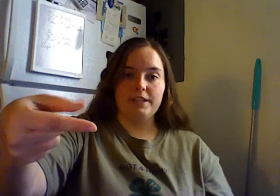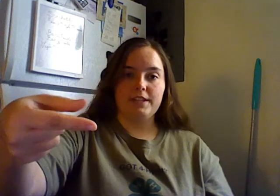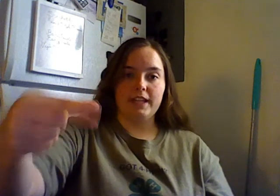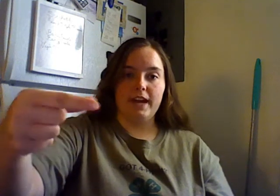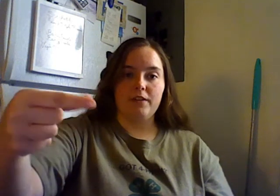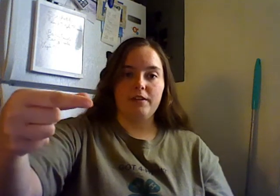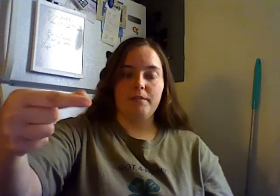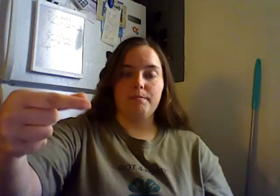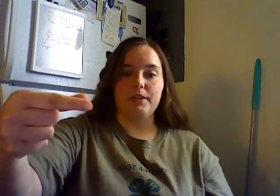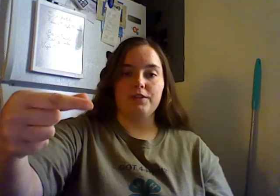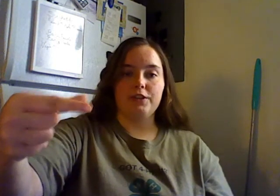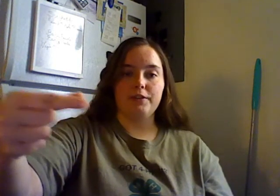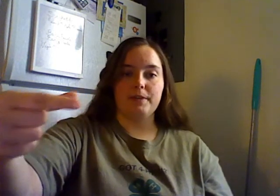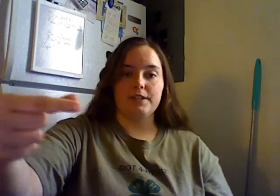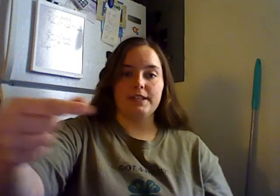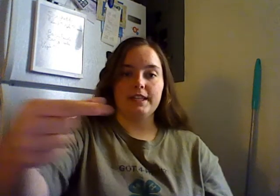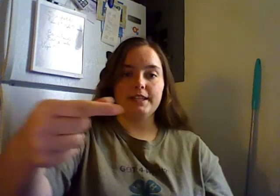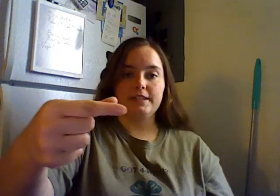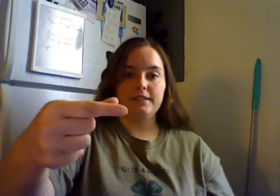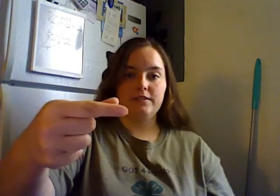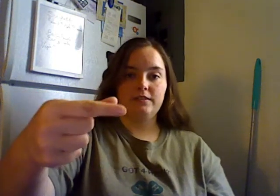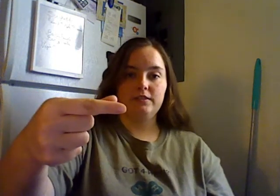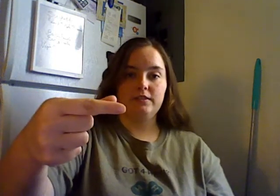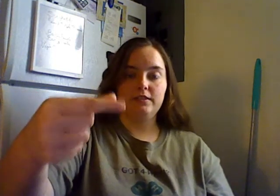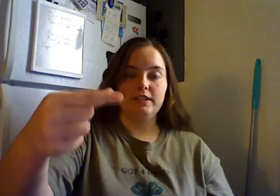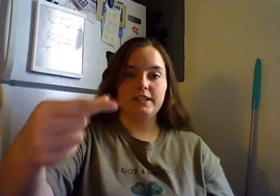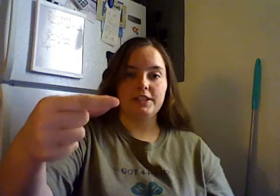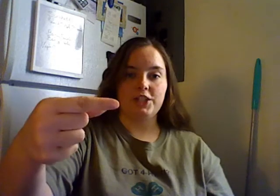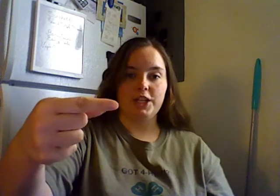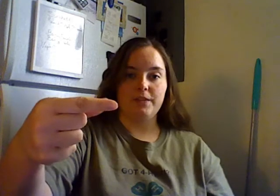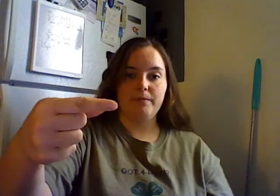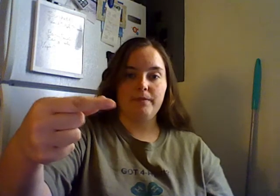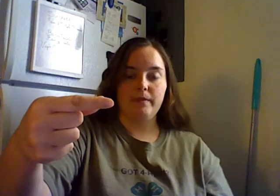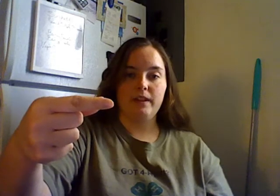stick out, but you show the person this. This is G.